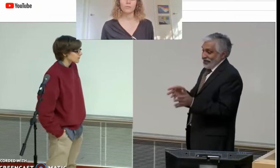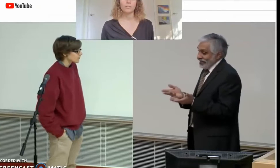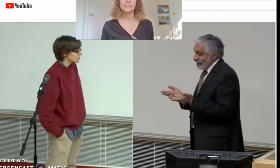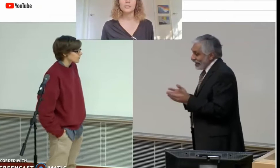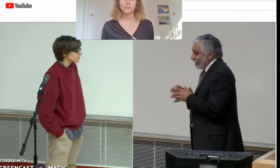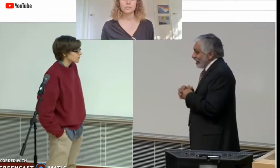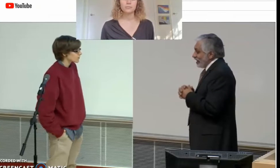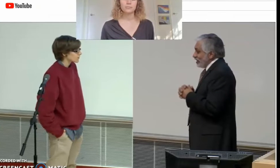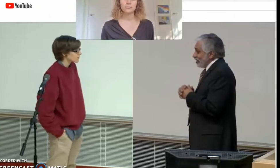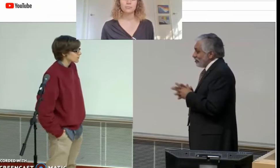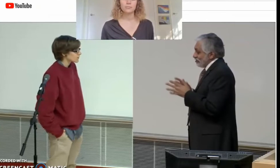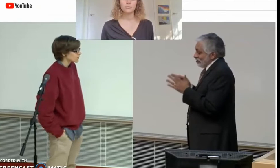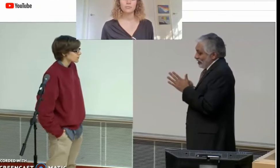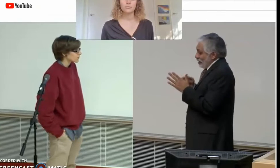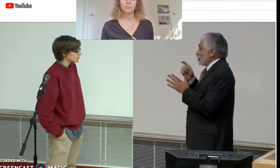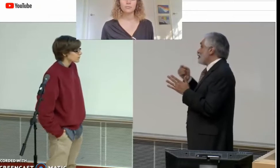were all teachers.